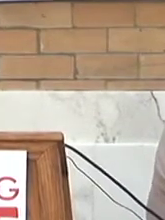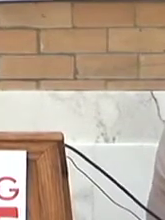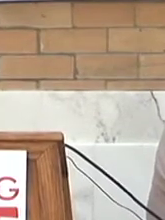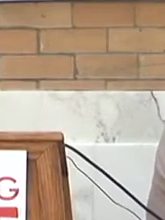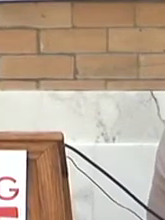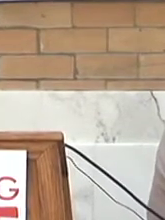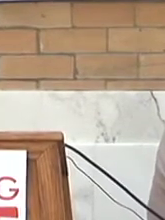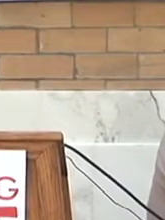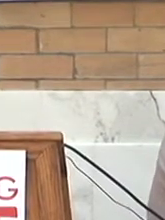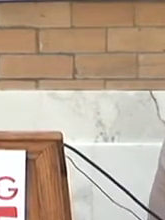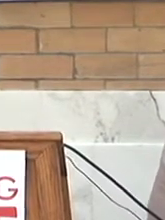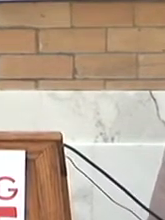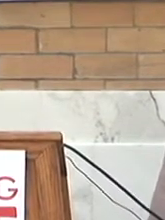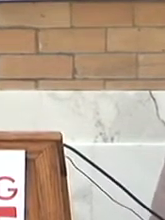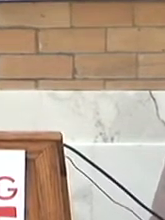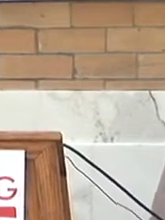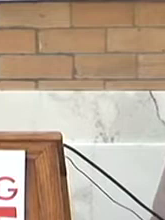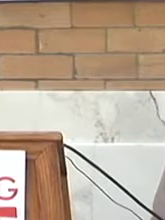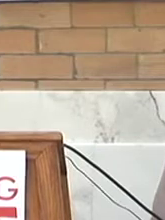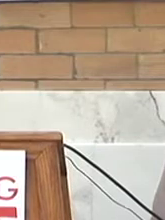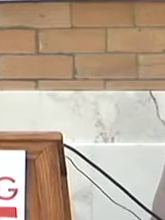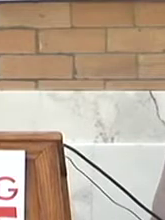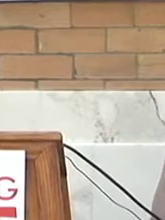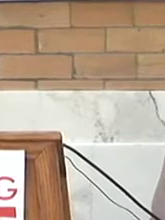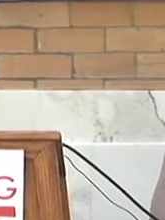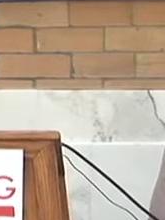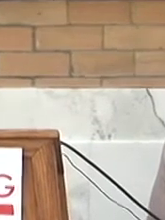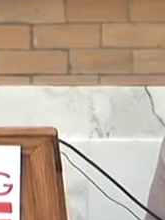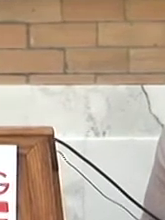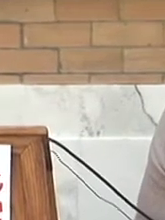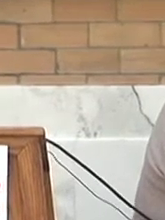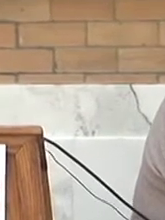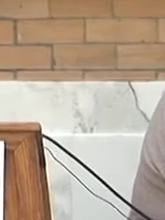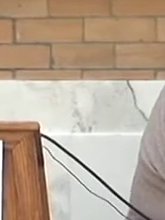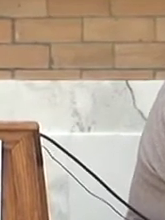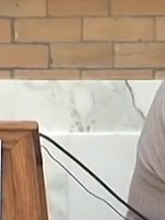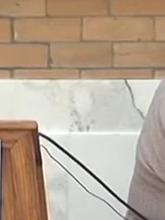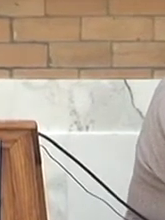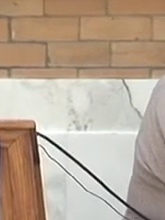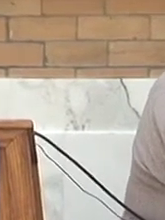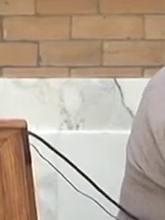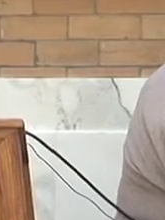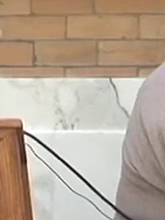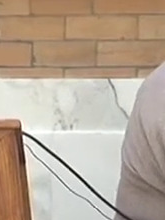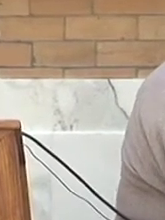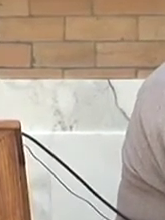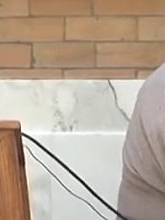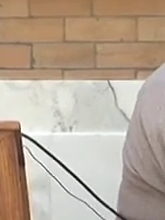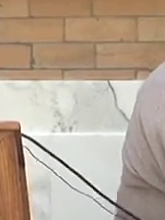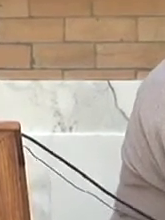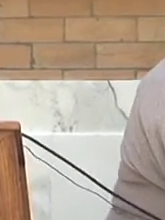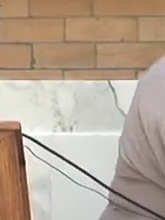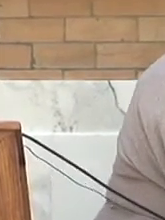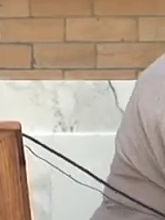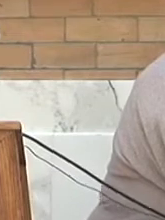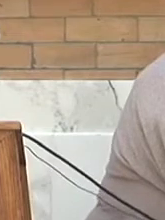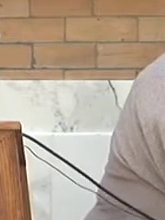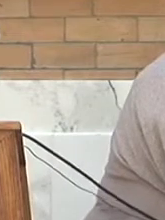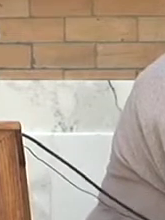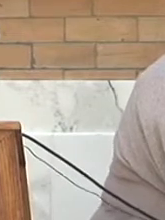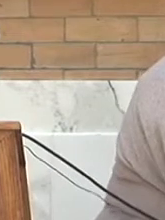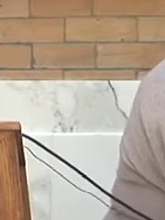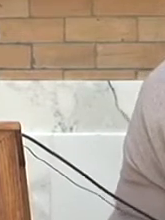needs direct care staff to work with me. I am the one that needs personal